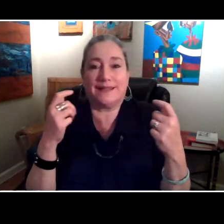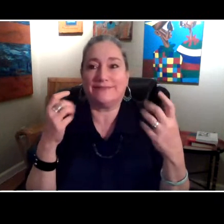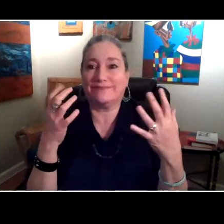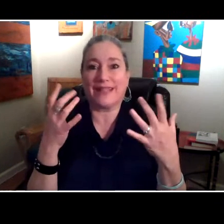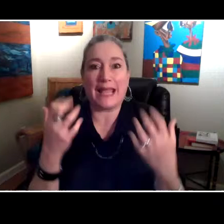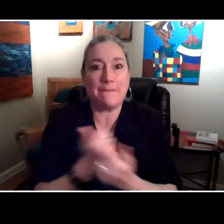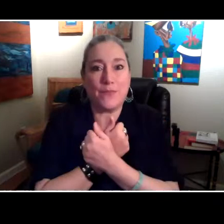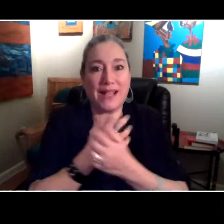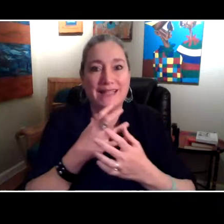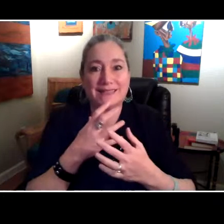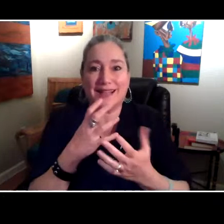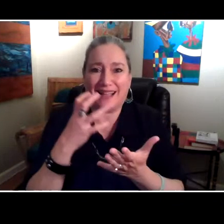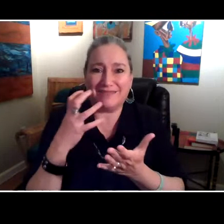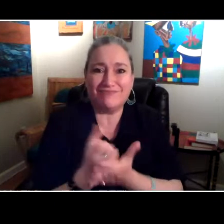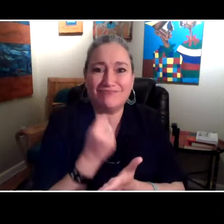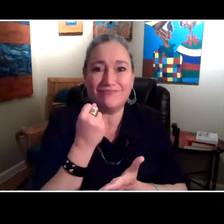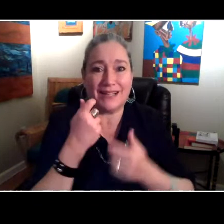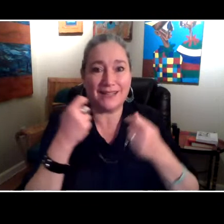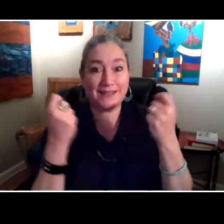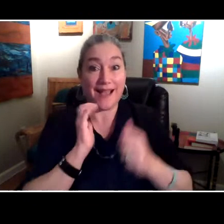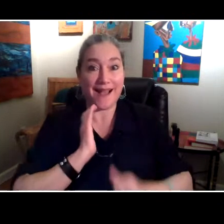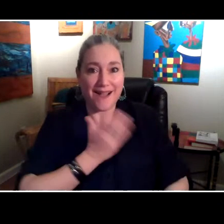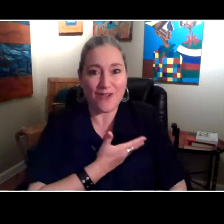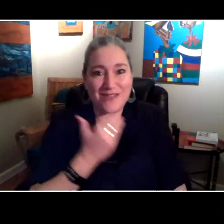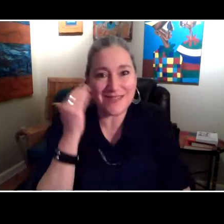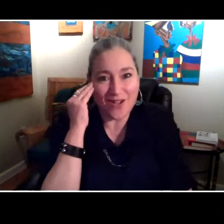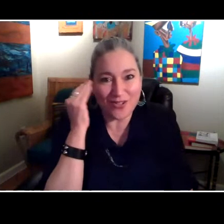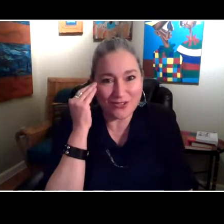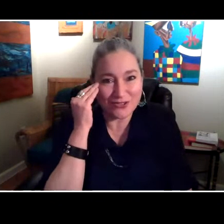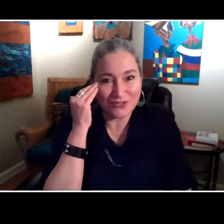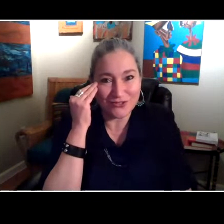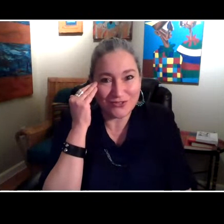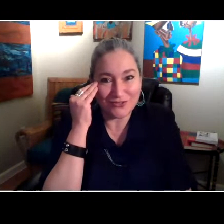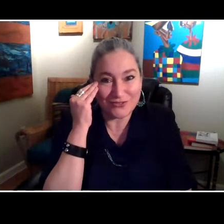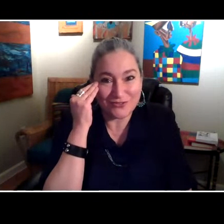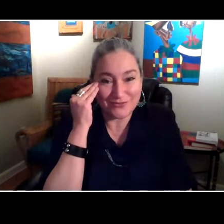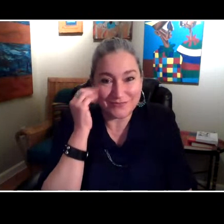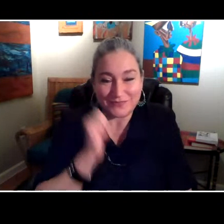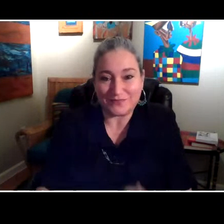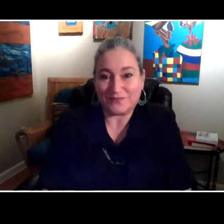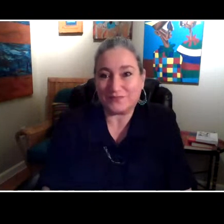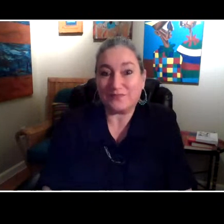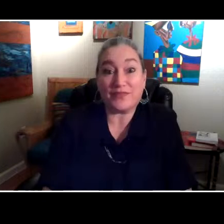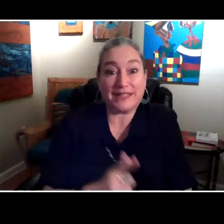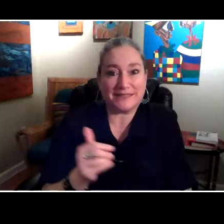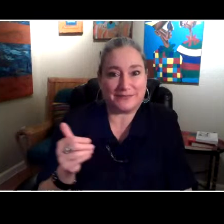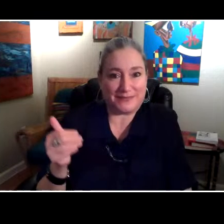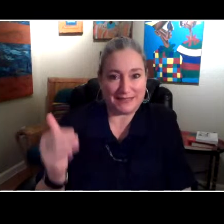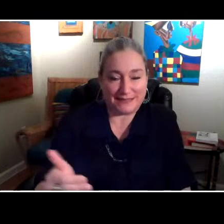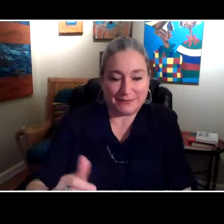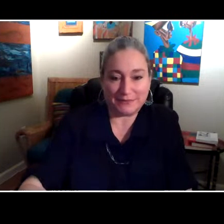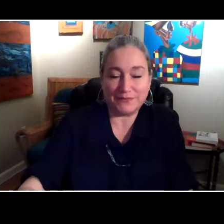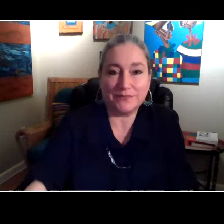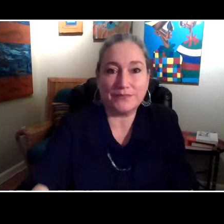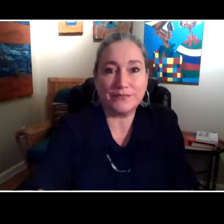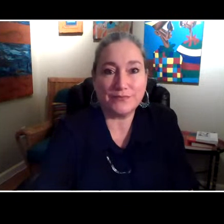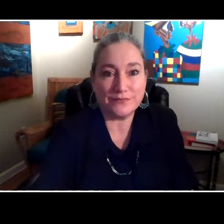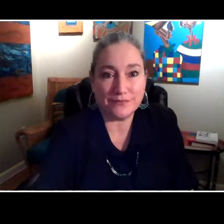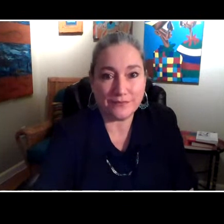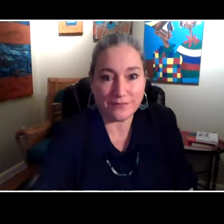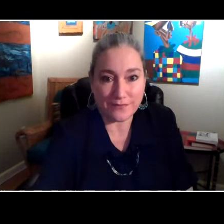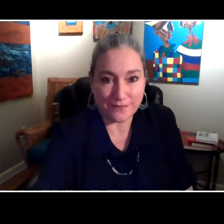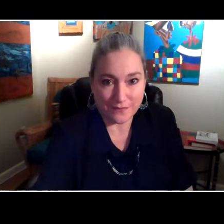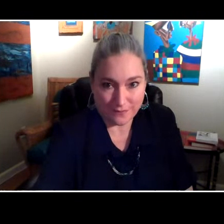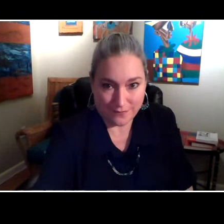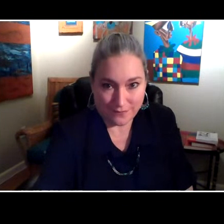occurring. This idea that hearing people know best and that they are unwilling to embrace and celebrate our knowledge